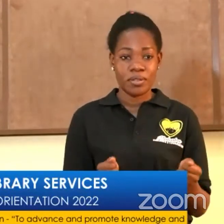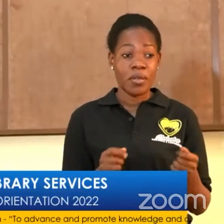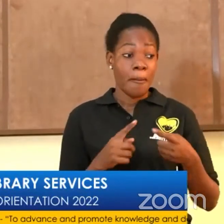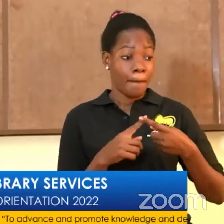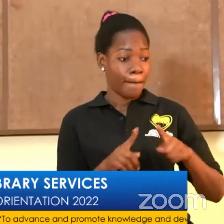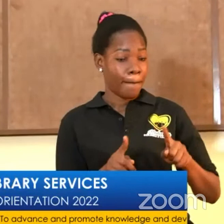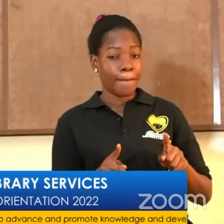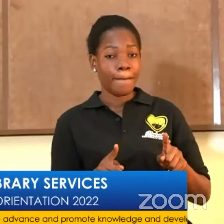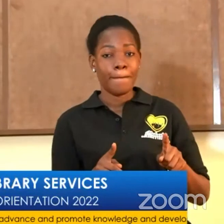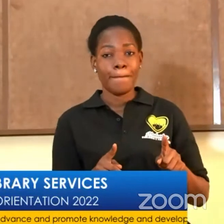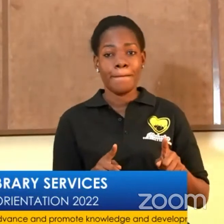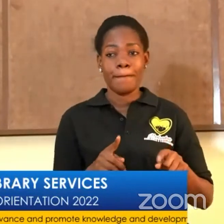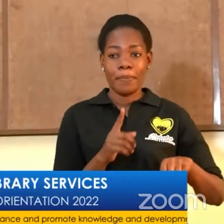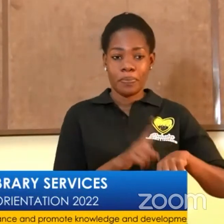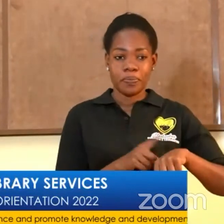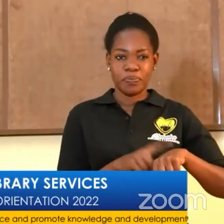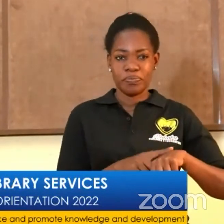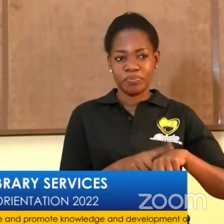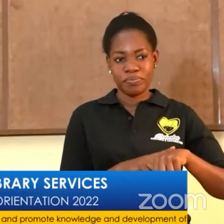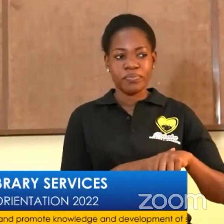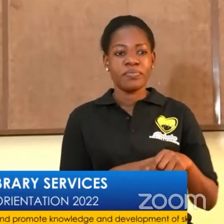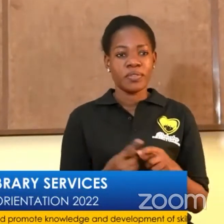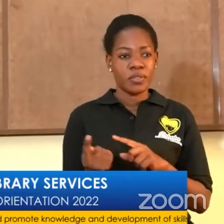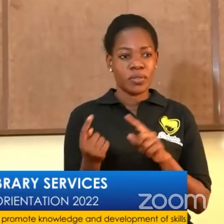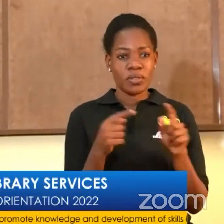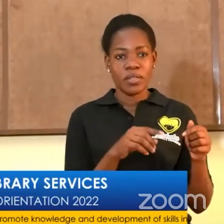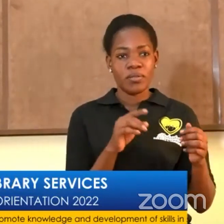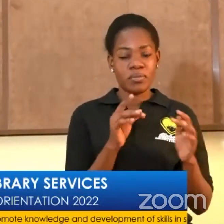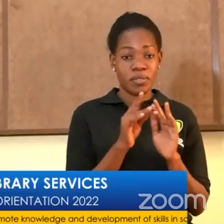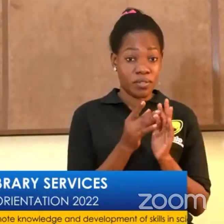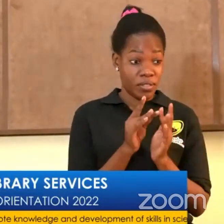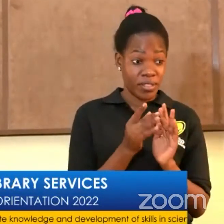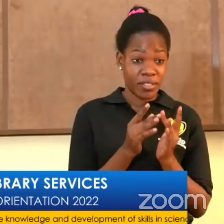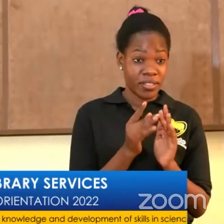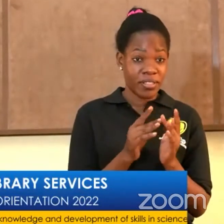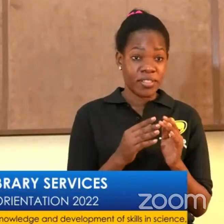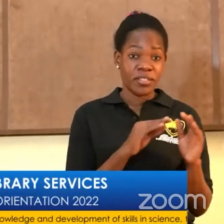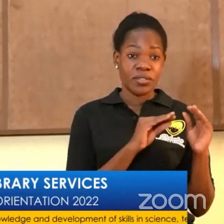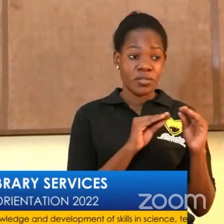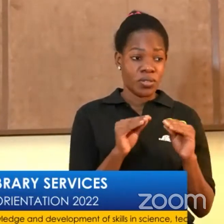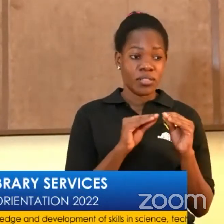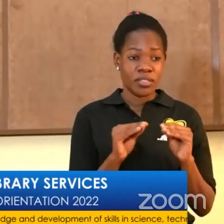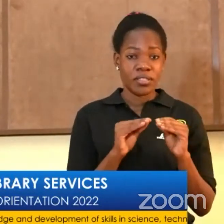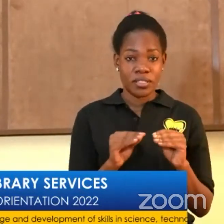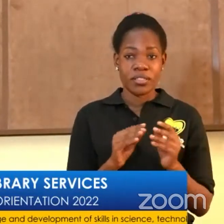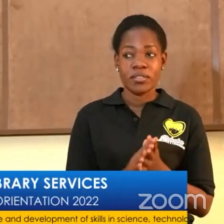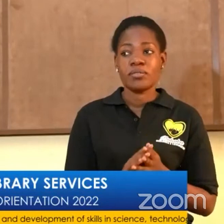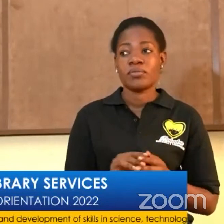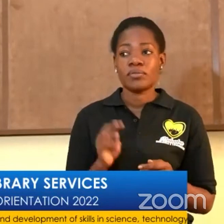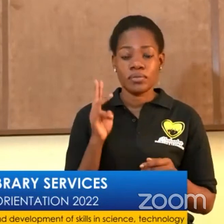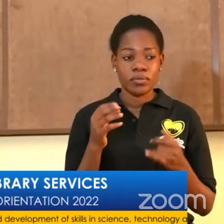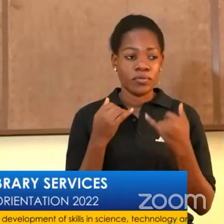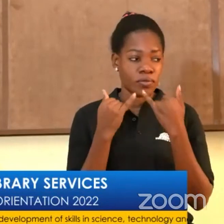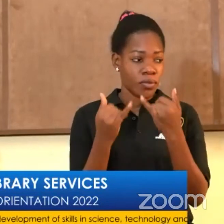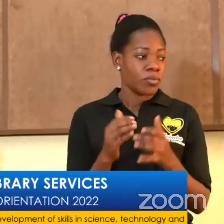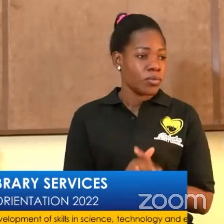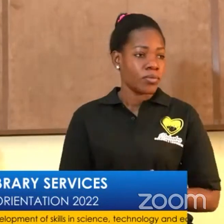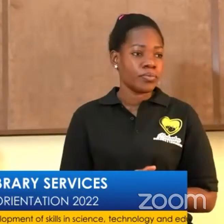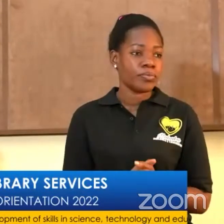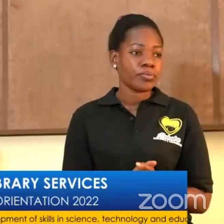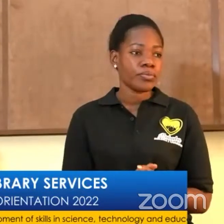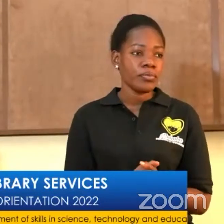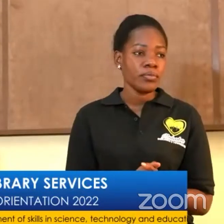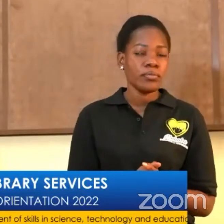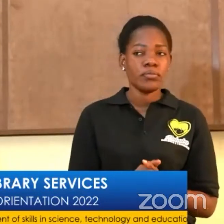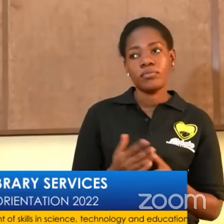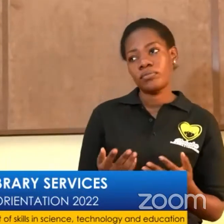that online training, orientation to e-resources, we shall go into detail. So in the